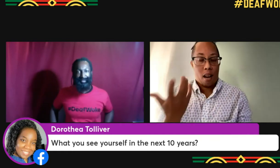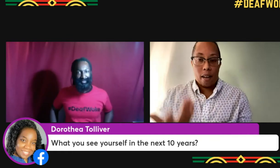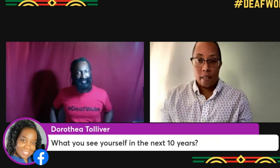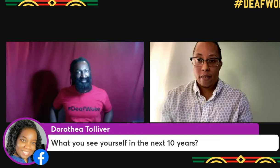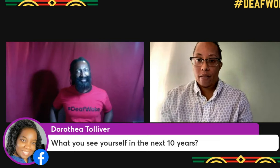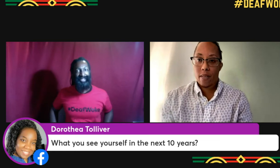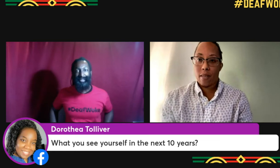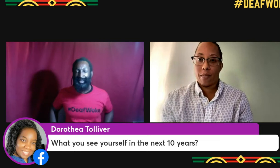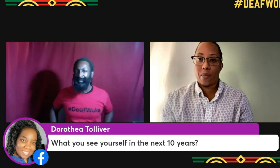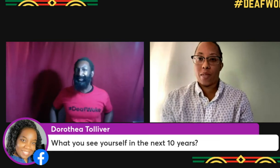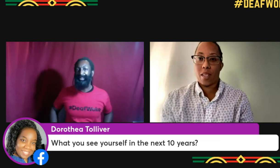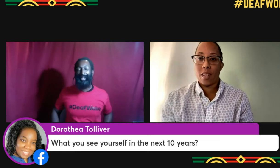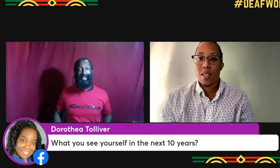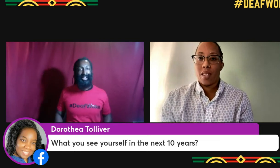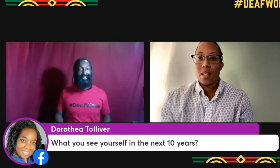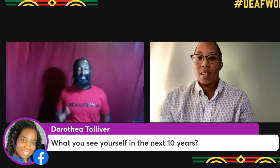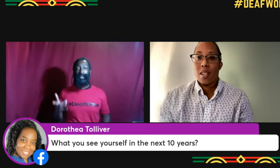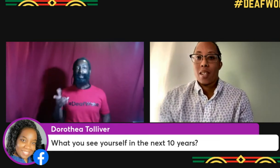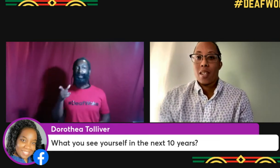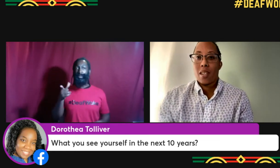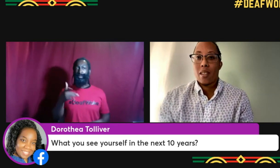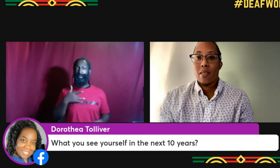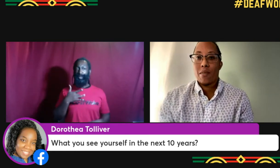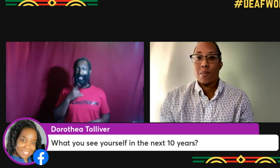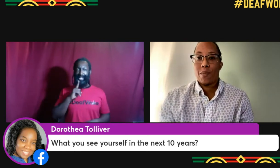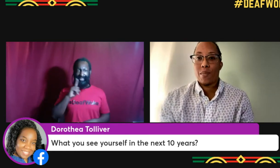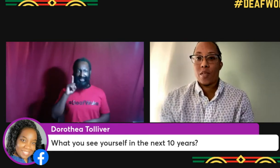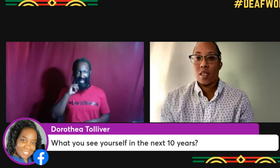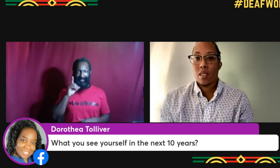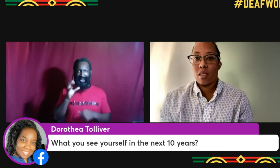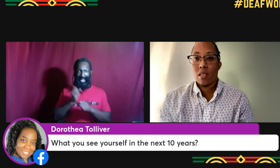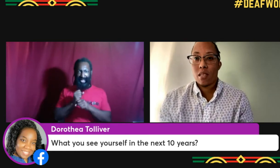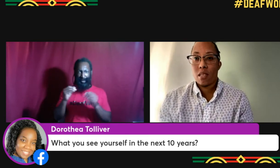healing, that's so important. That's number one in life.